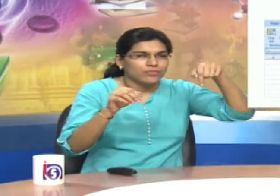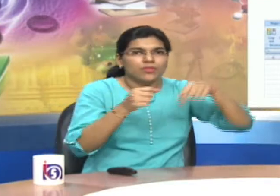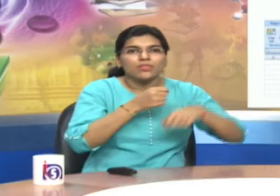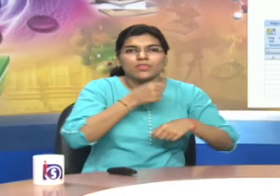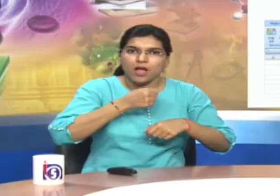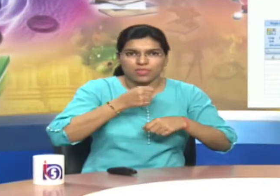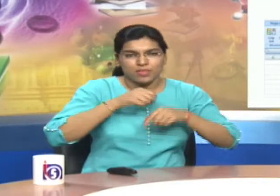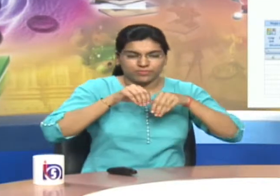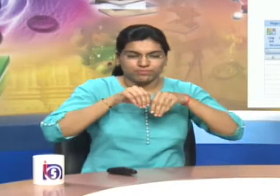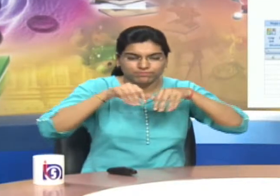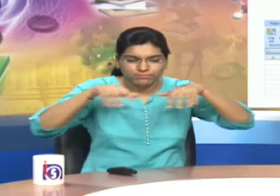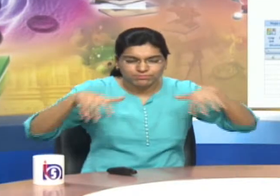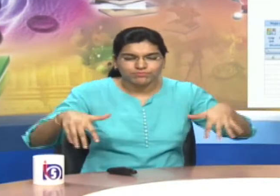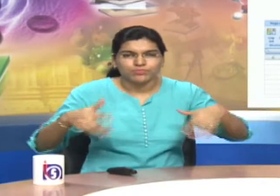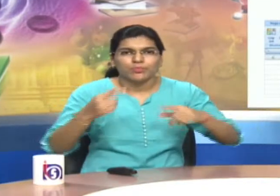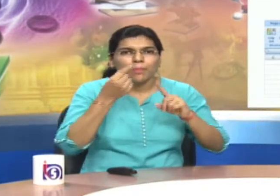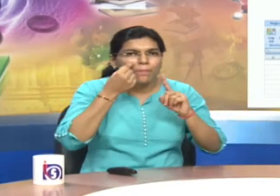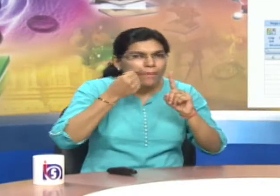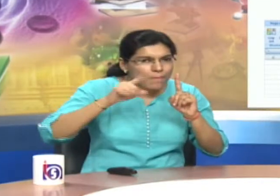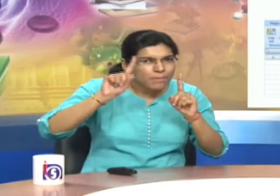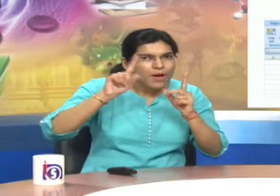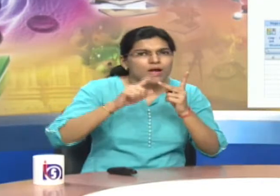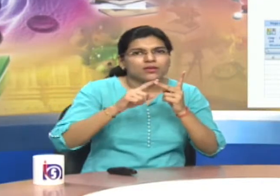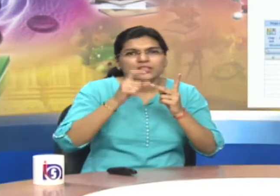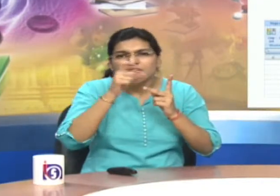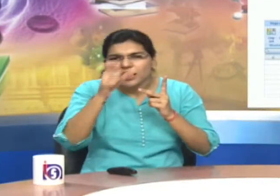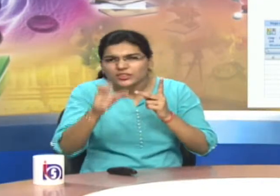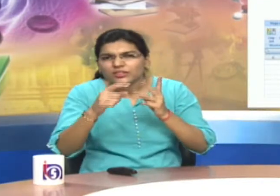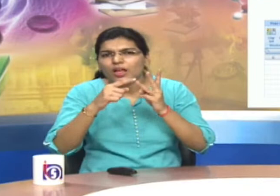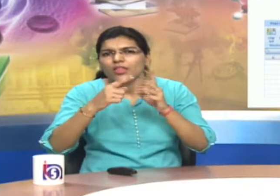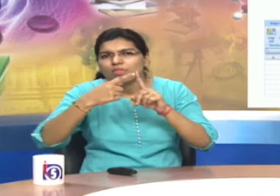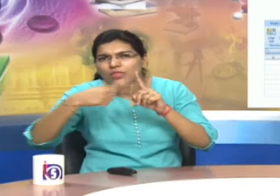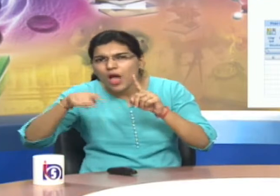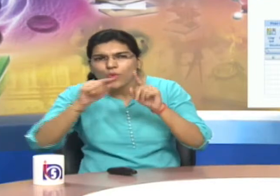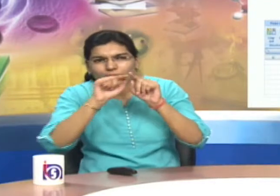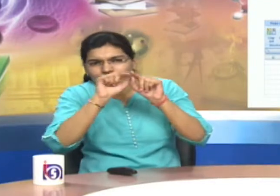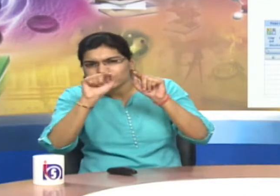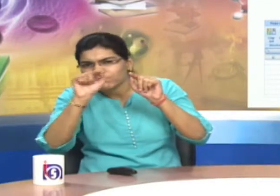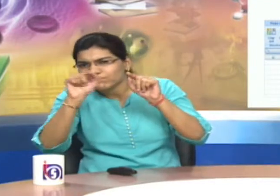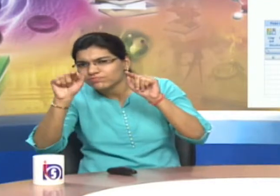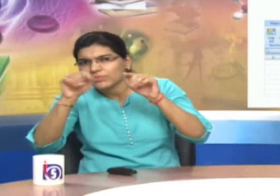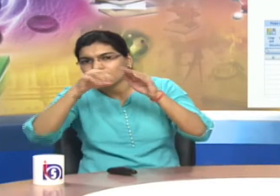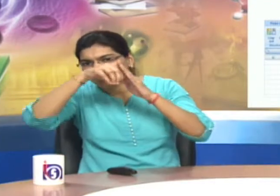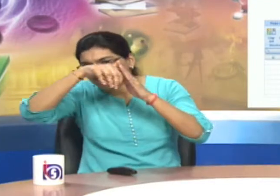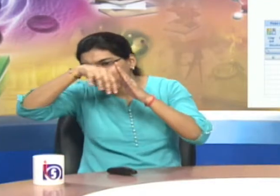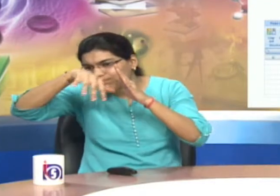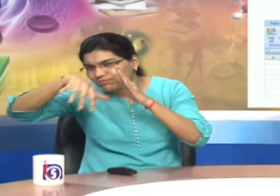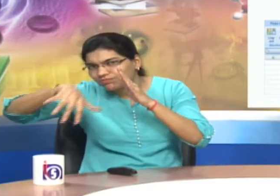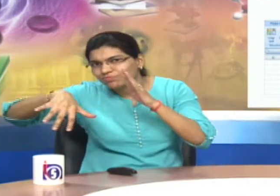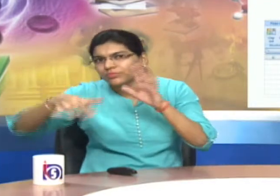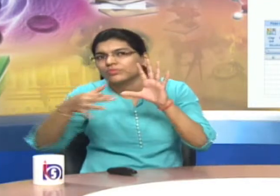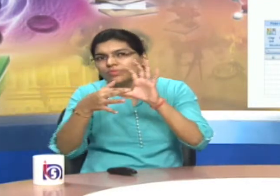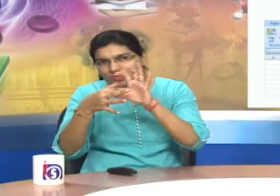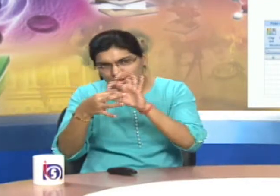other, grandfather, then father, then children, grandchildren's, chacha,